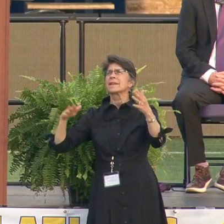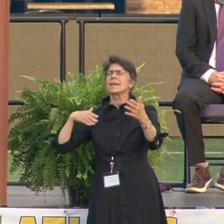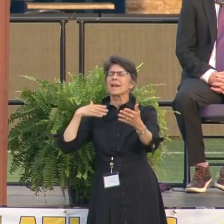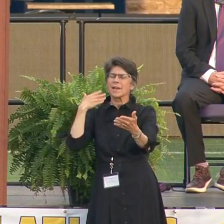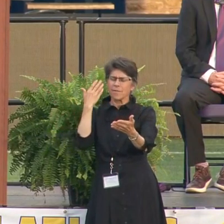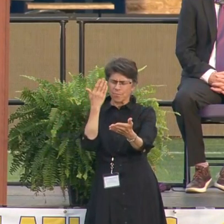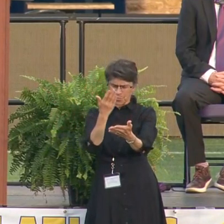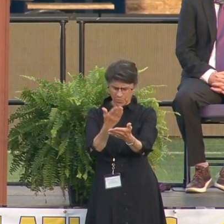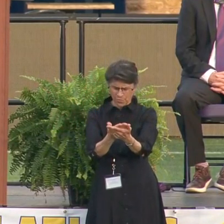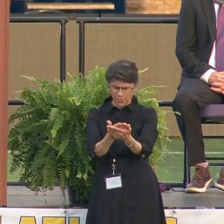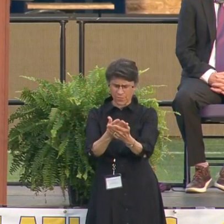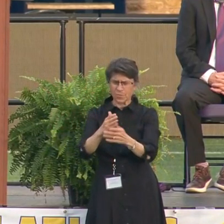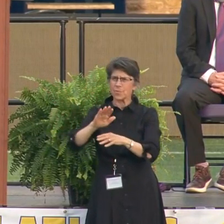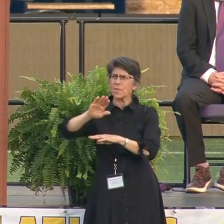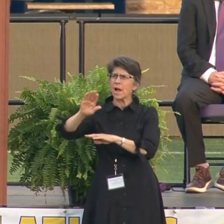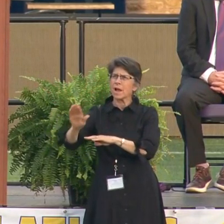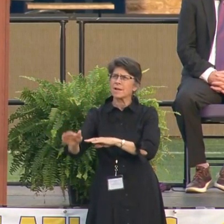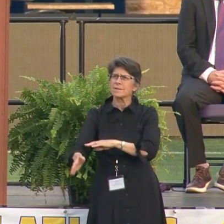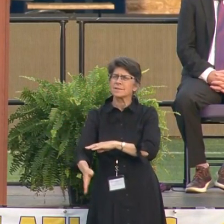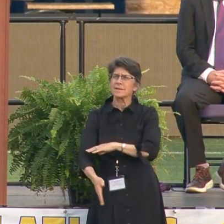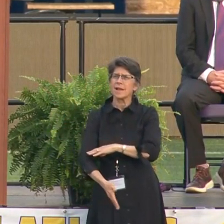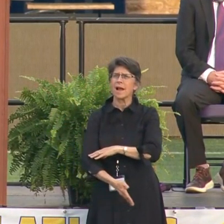gave proof through the